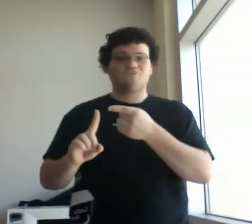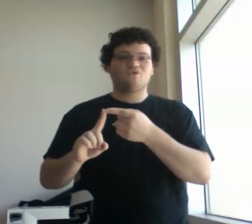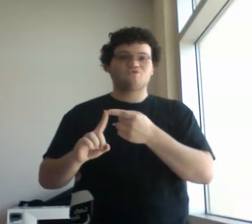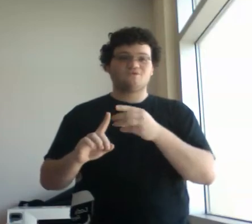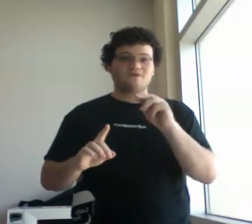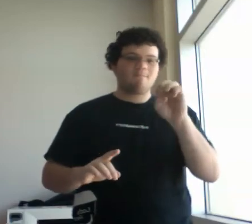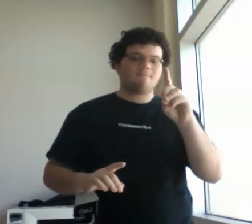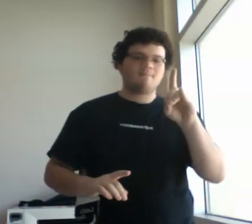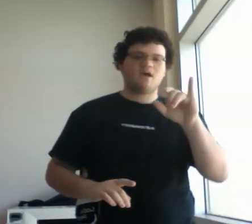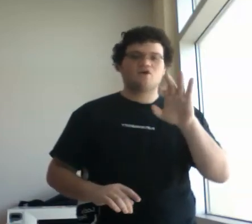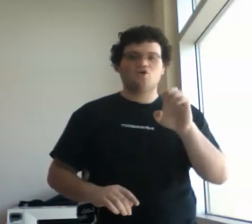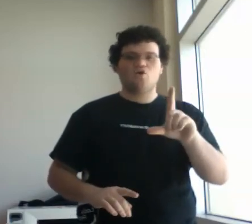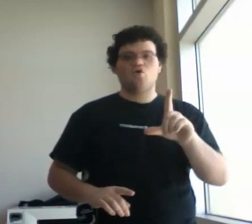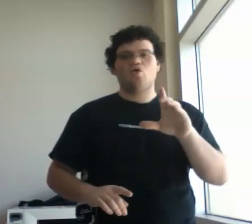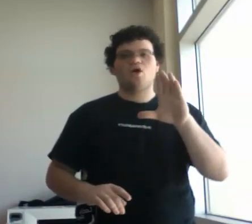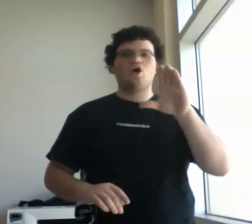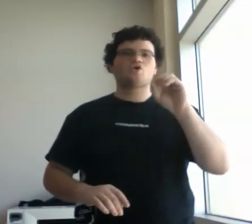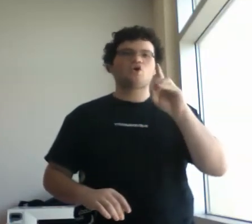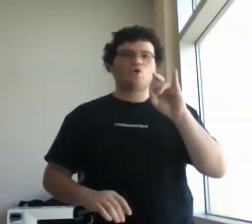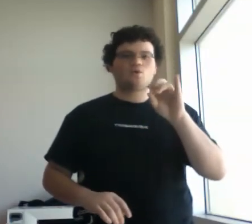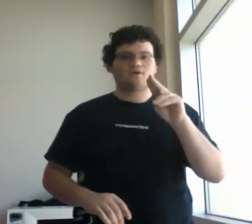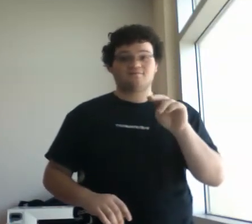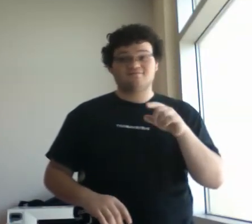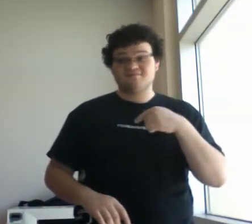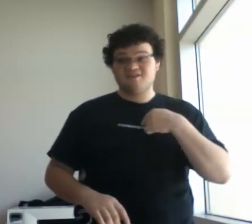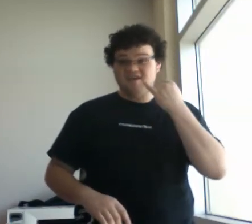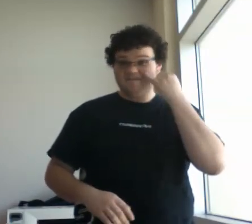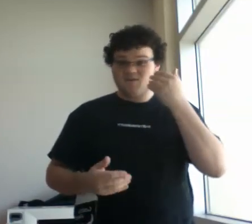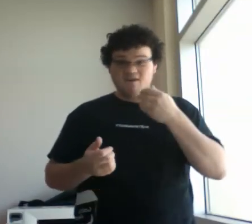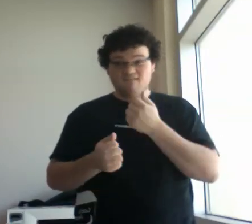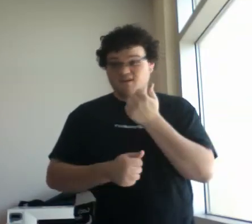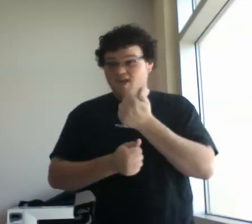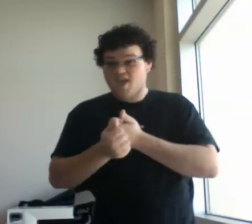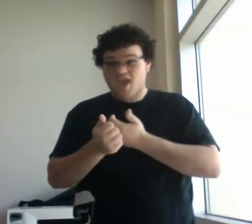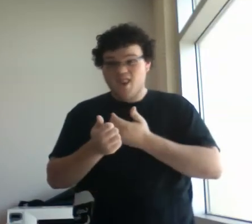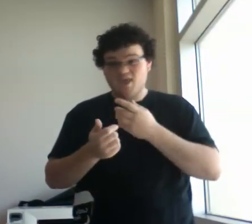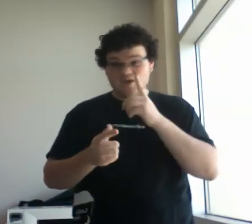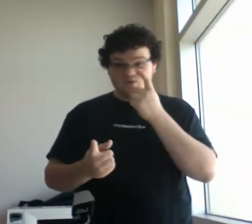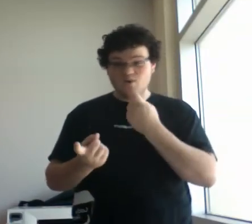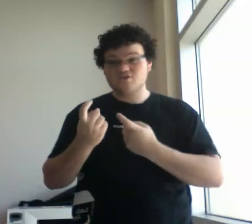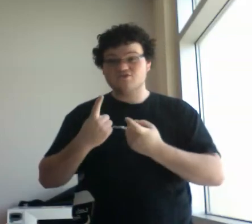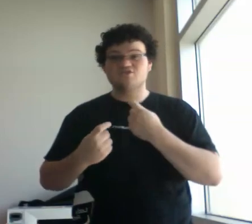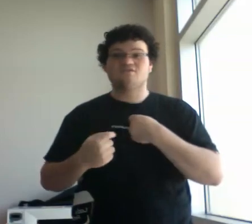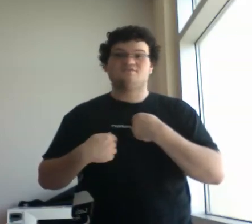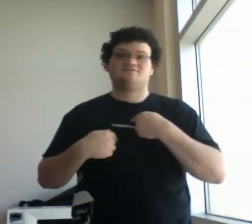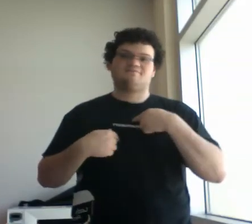you have any questions, feel free to contact me. I can be found on Facebook. I'm on Twitter now